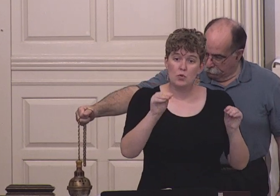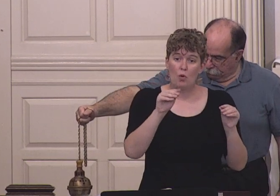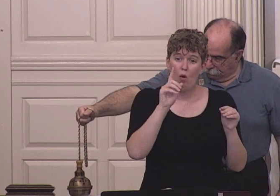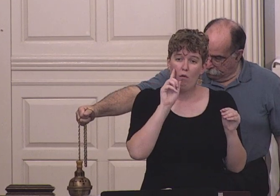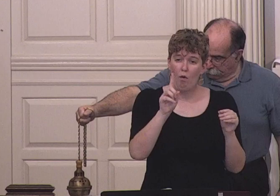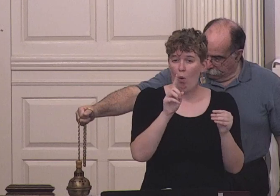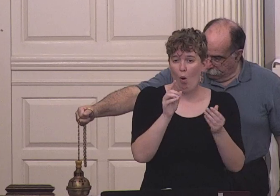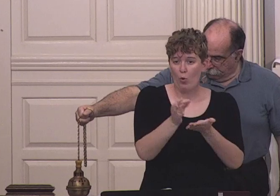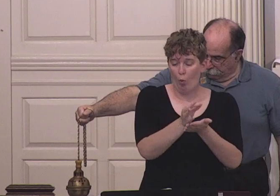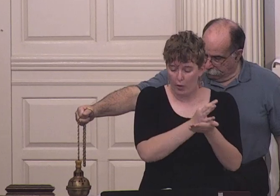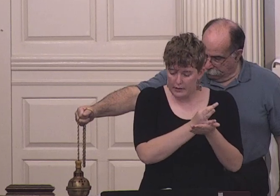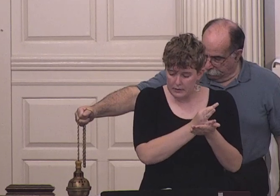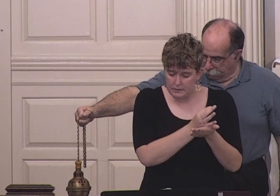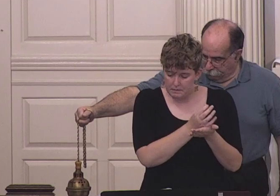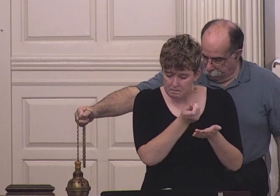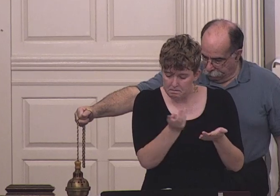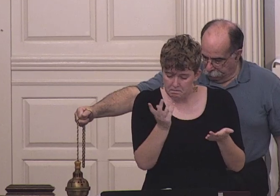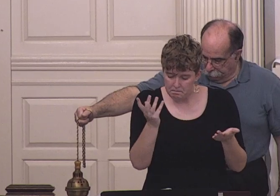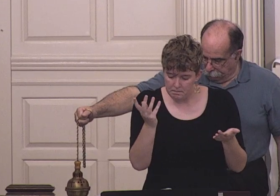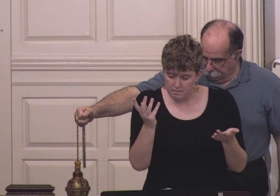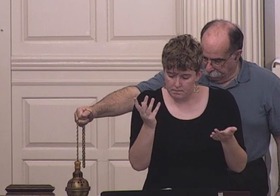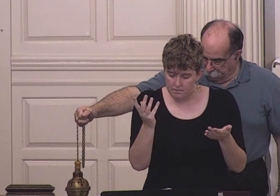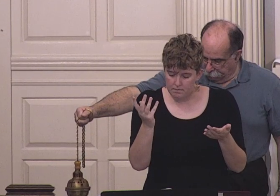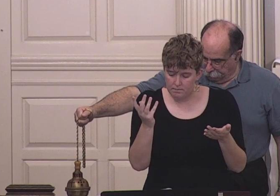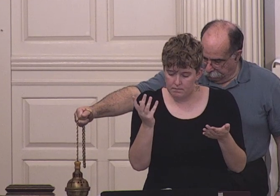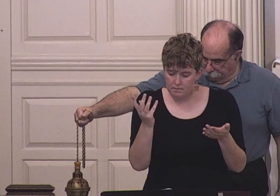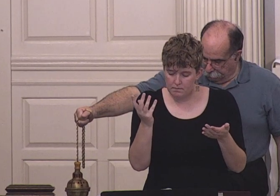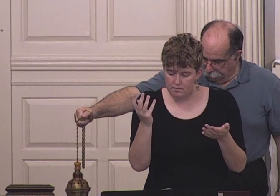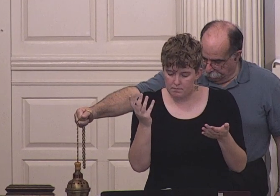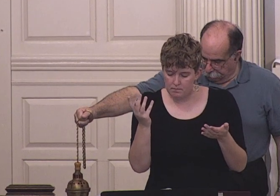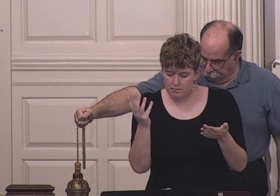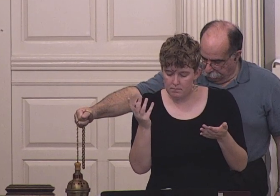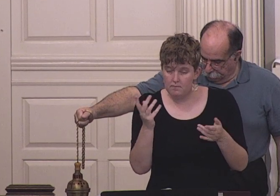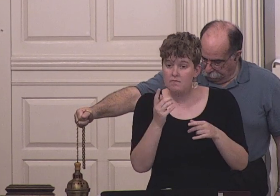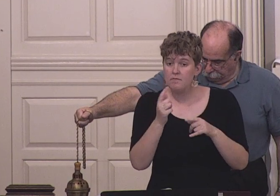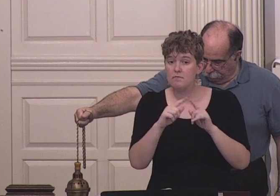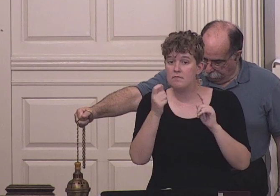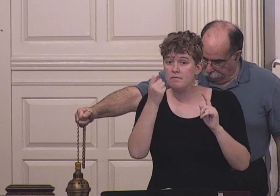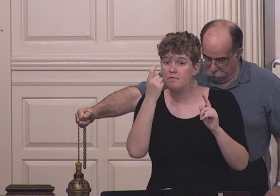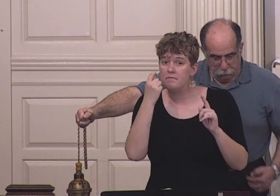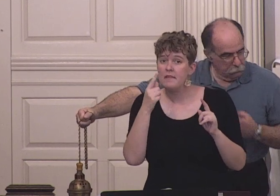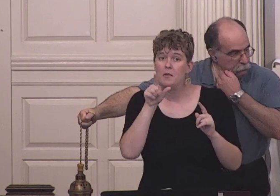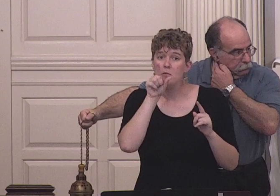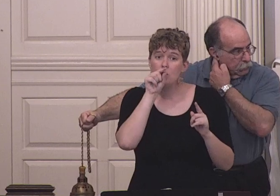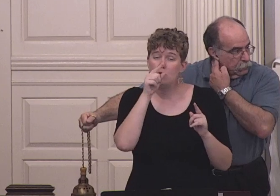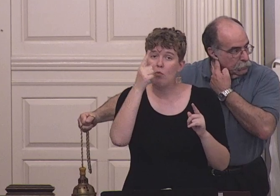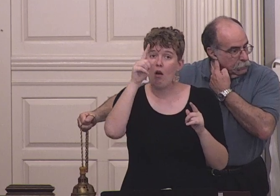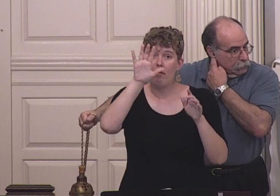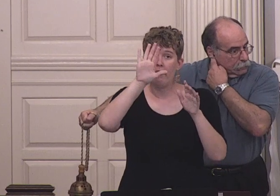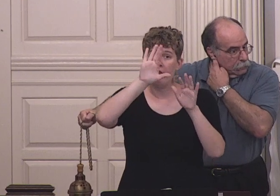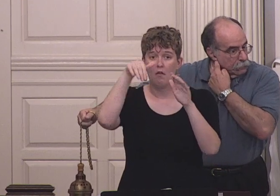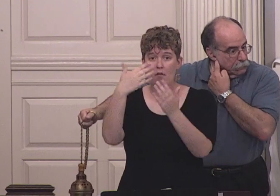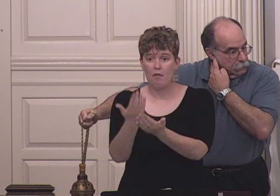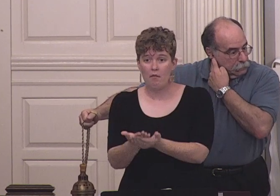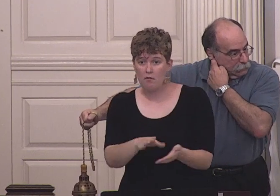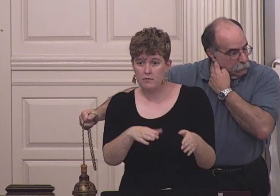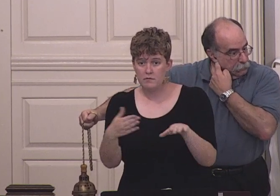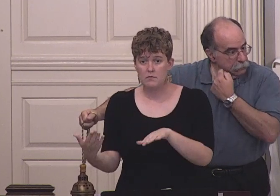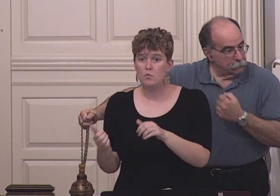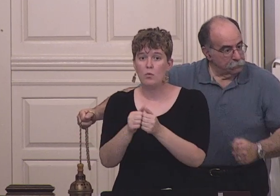coin? Yet not one of them falls to the ground without your Father's